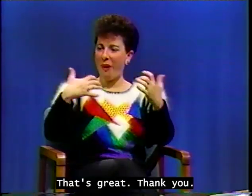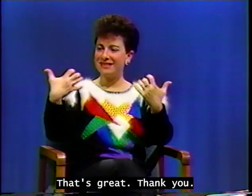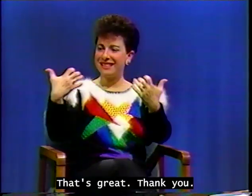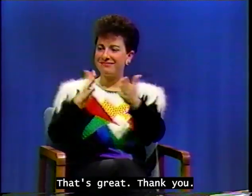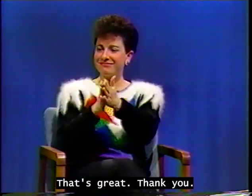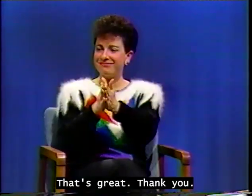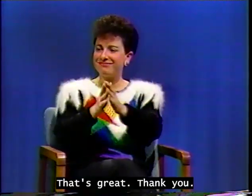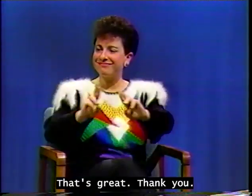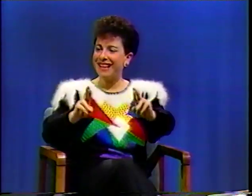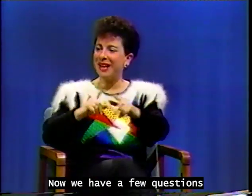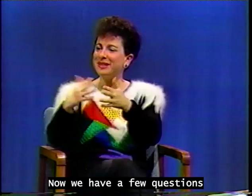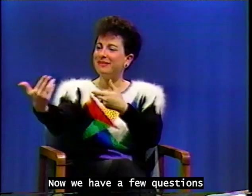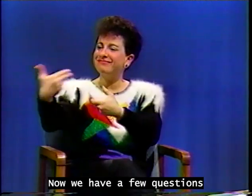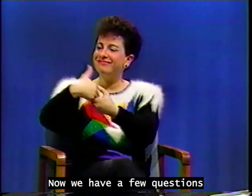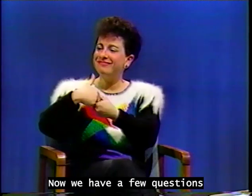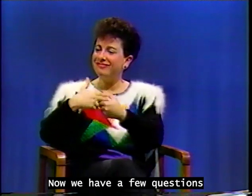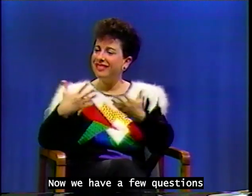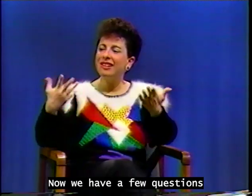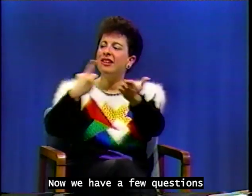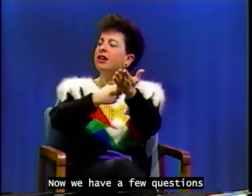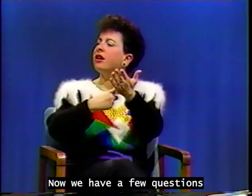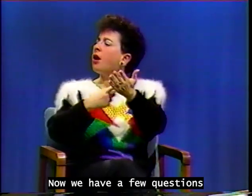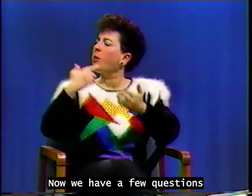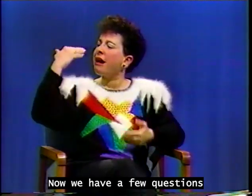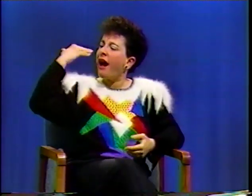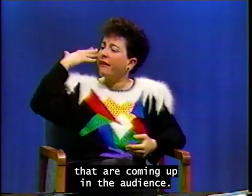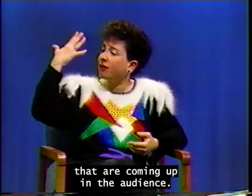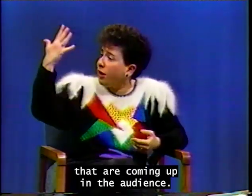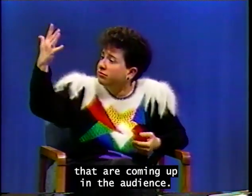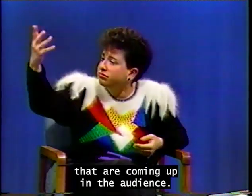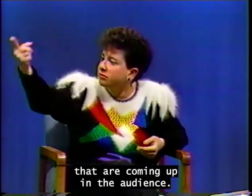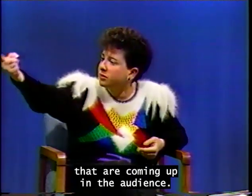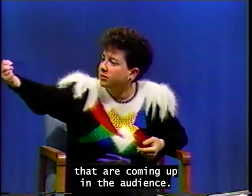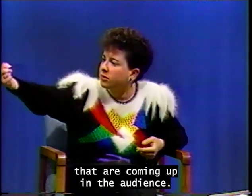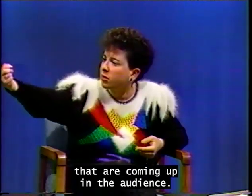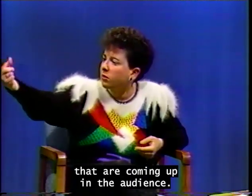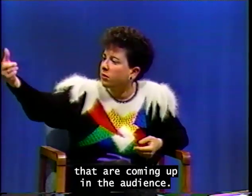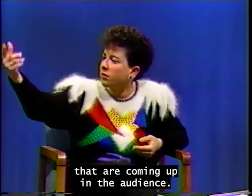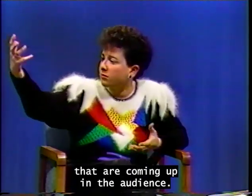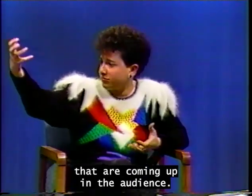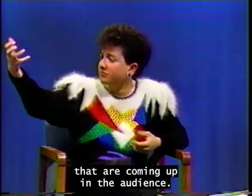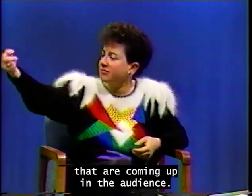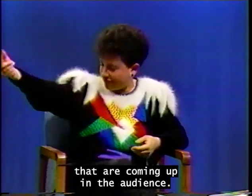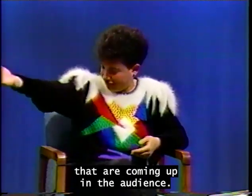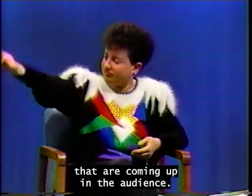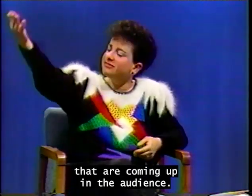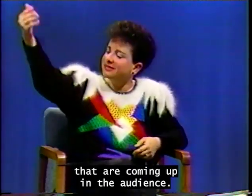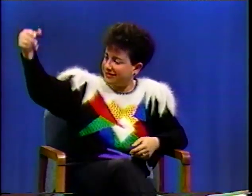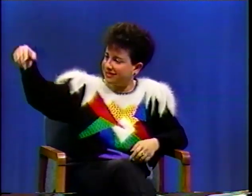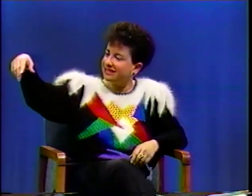Thank you. Now we have a few questions that are coming up in the audience.